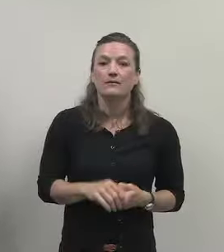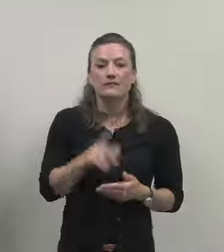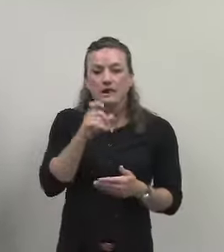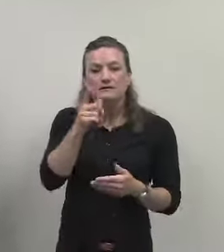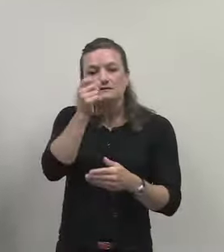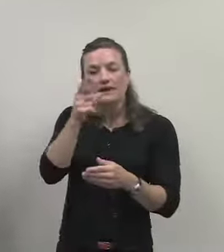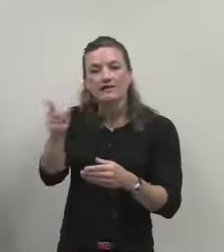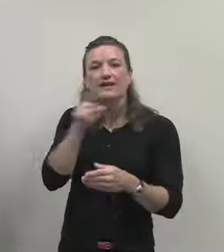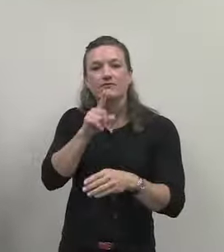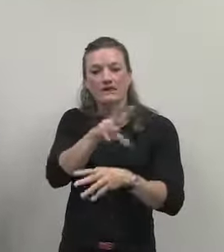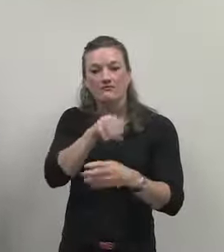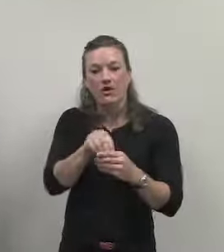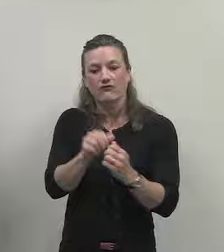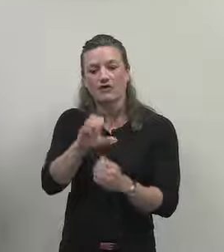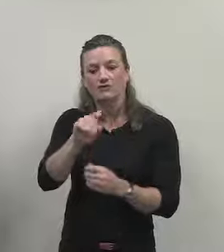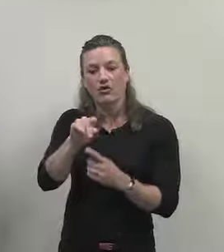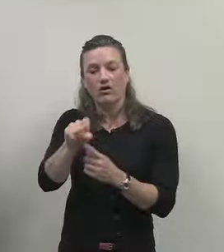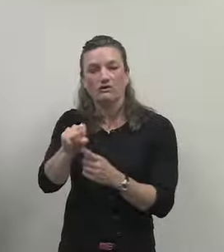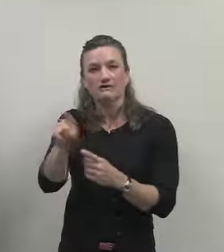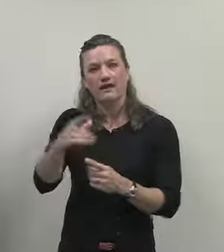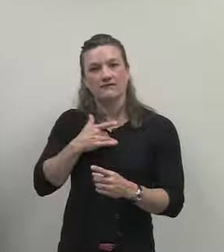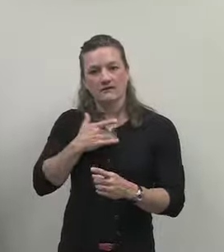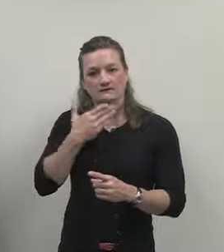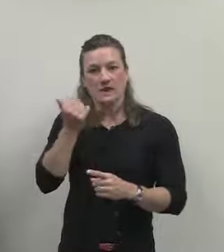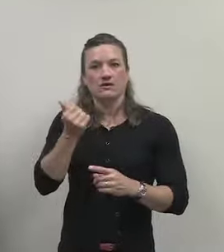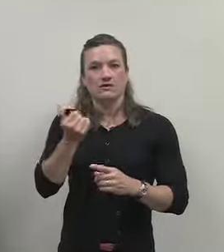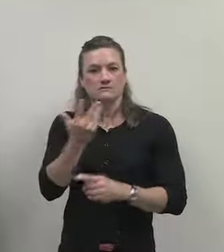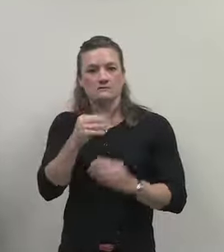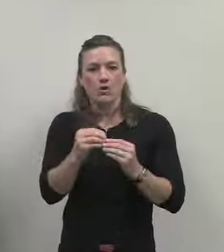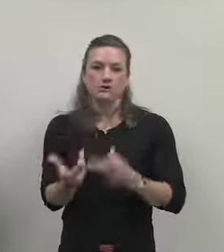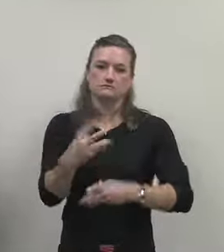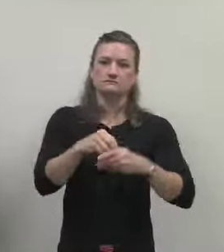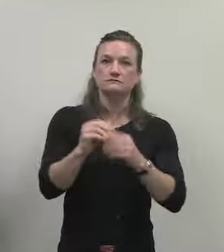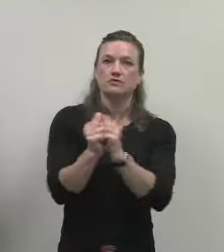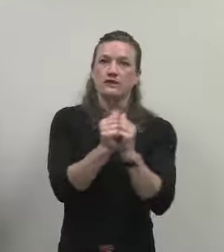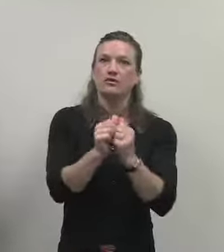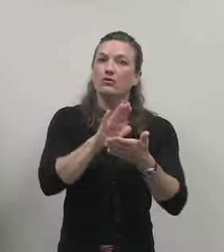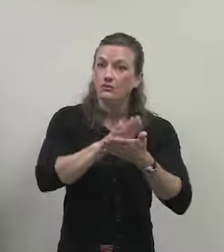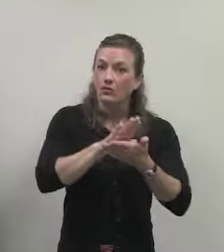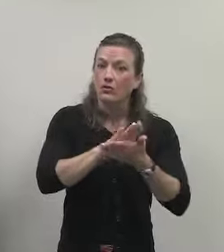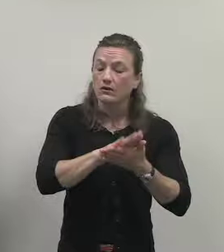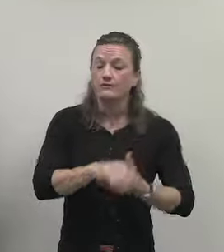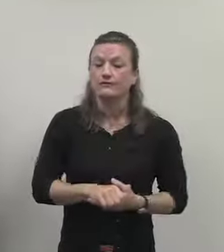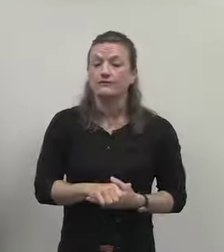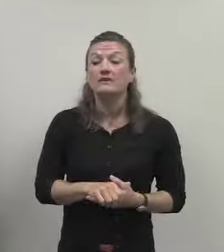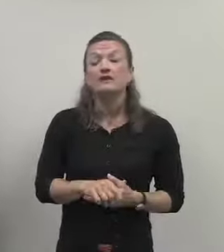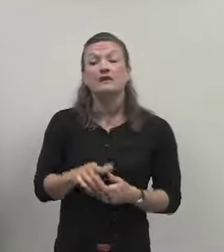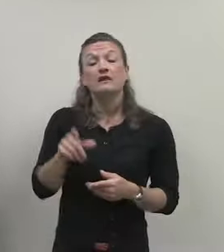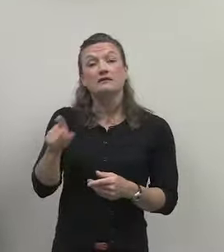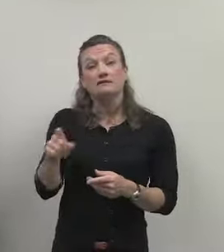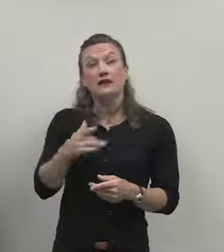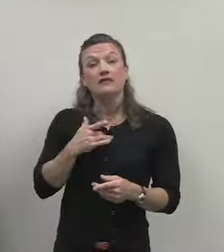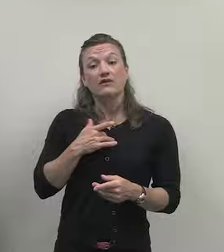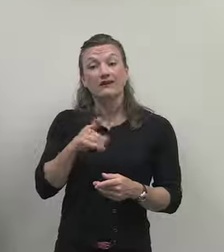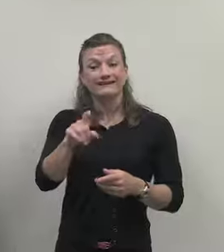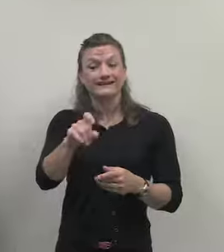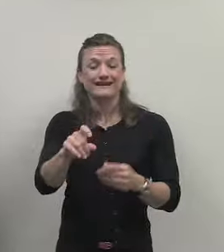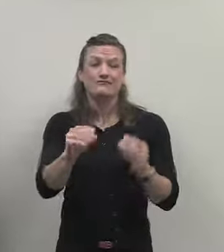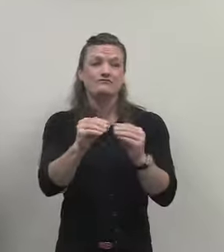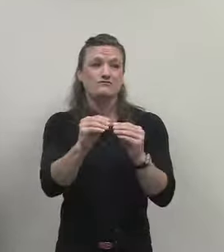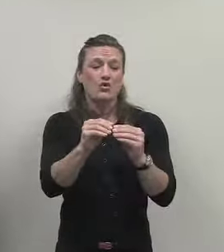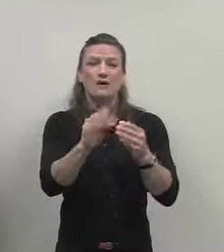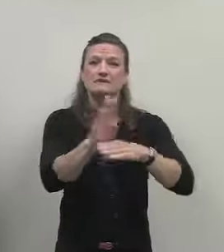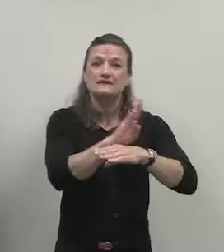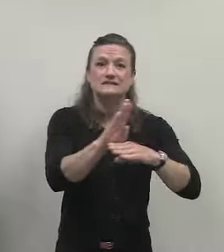of Circles for a while. Finally, they do see a need for getting more agencies and businesses